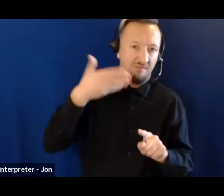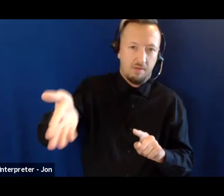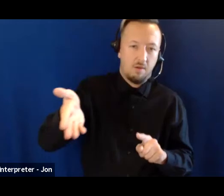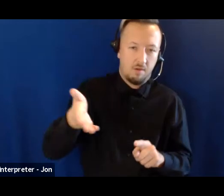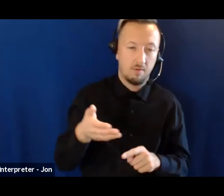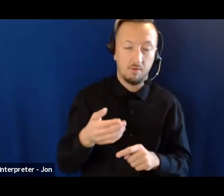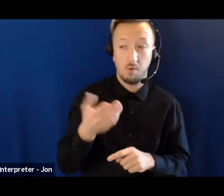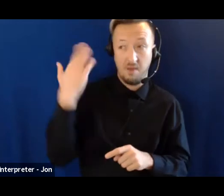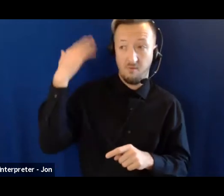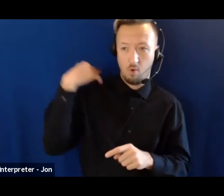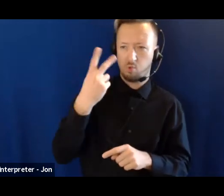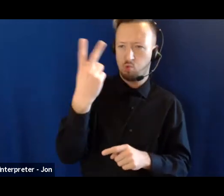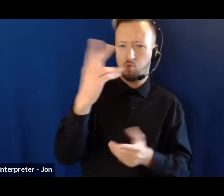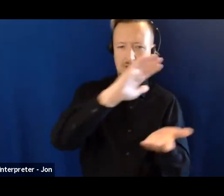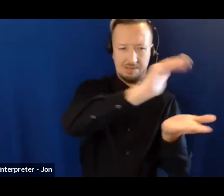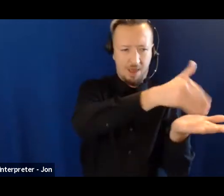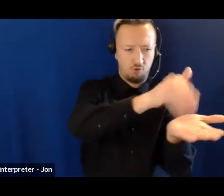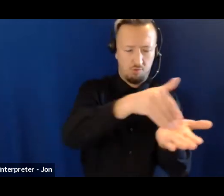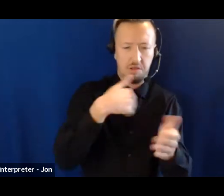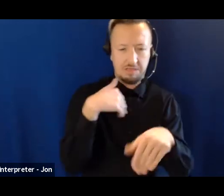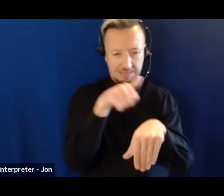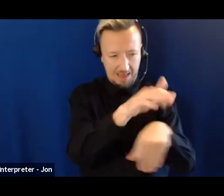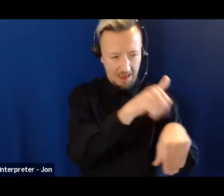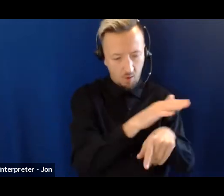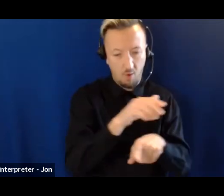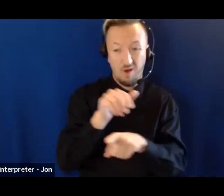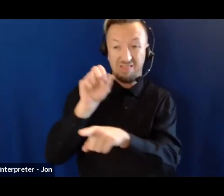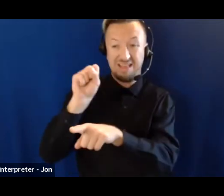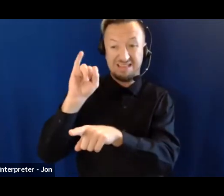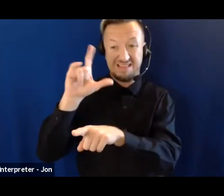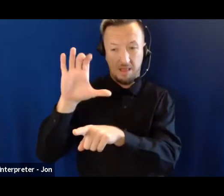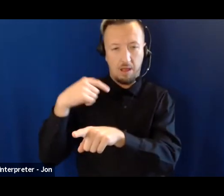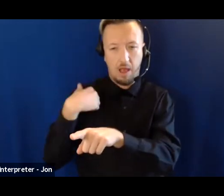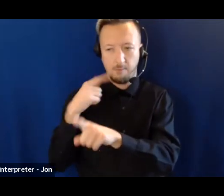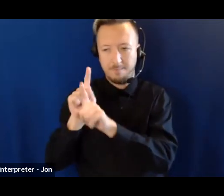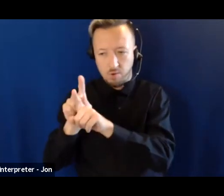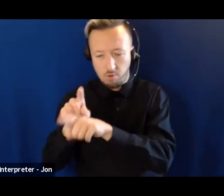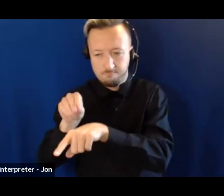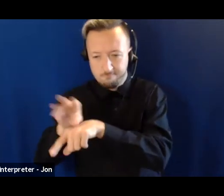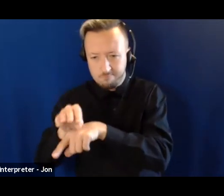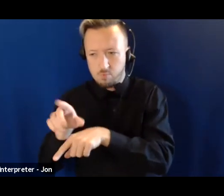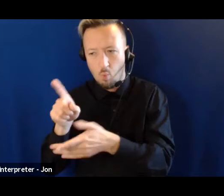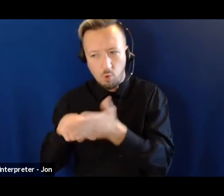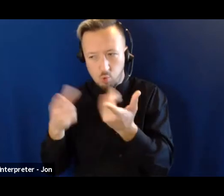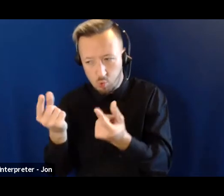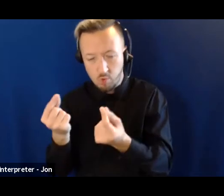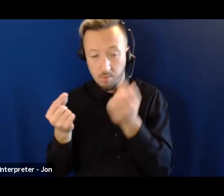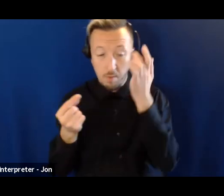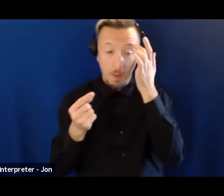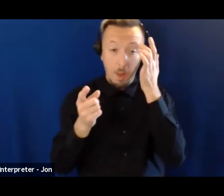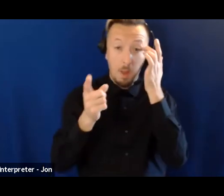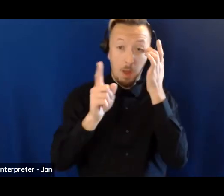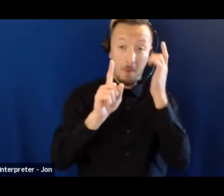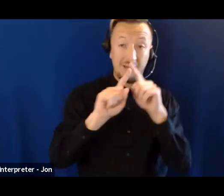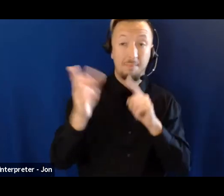centers before, or had to coach other SILCs to do that. The DSC has been another one that I said, you don't need to ask for that.